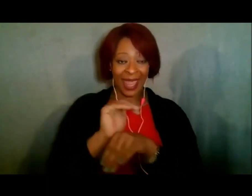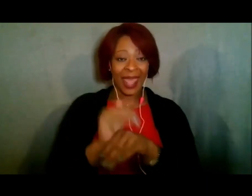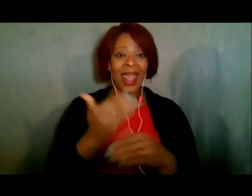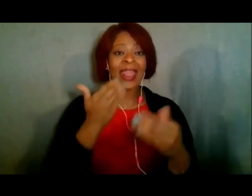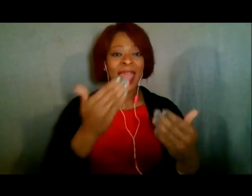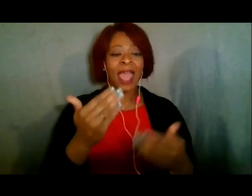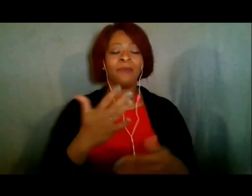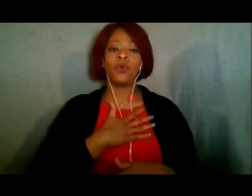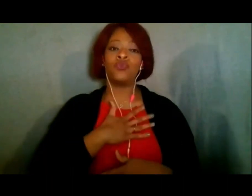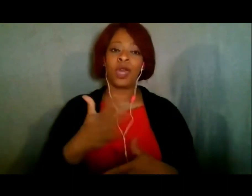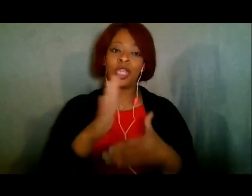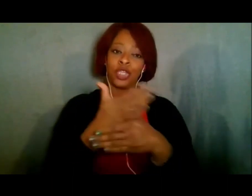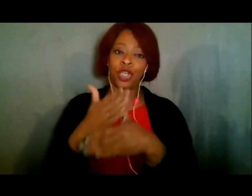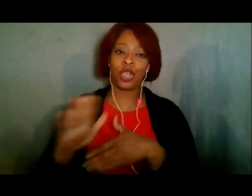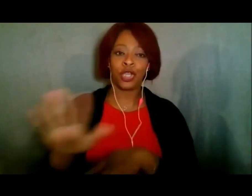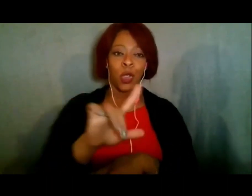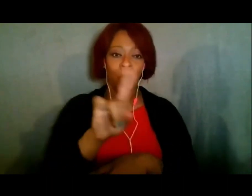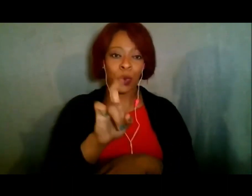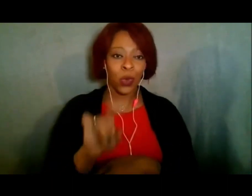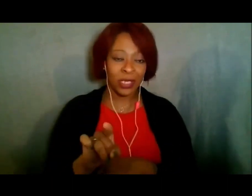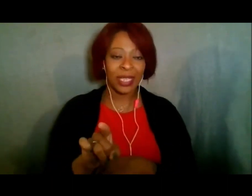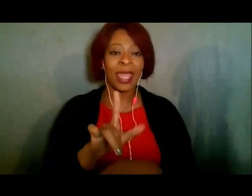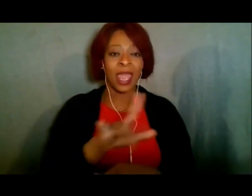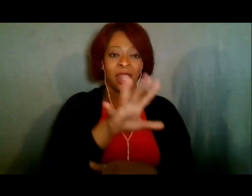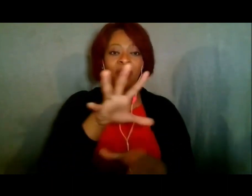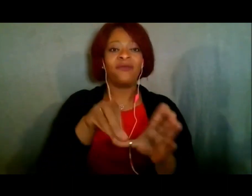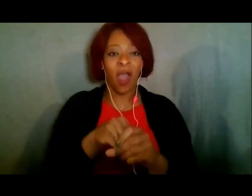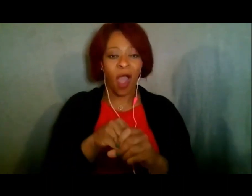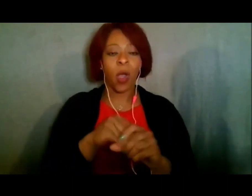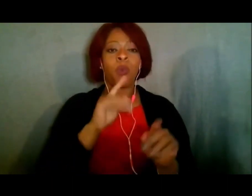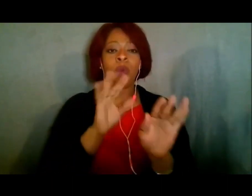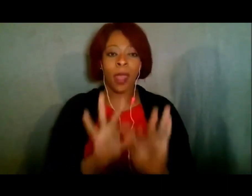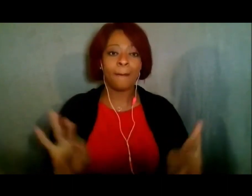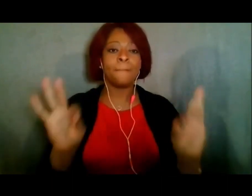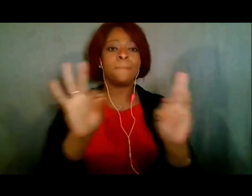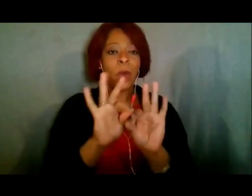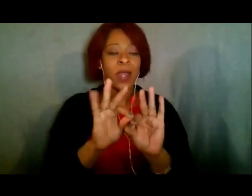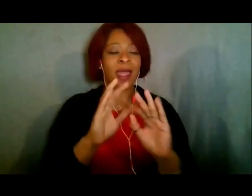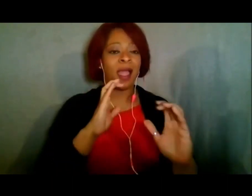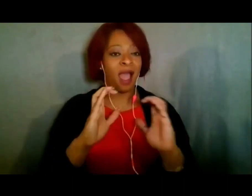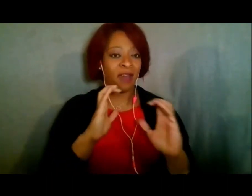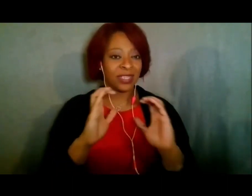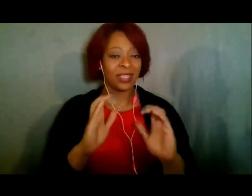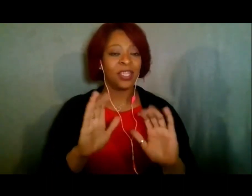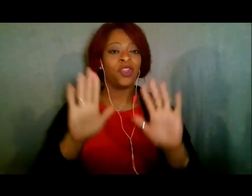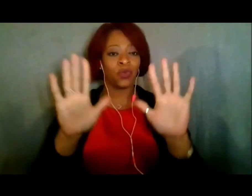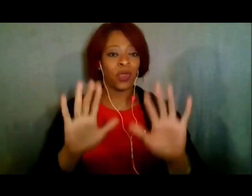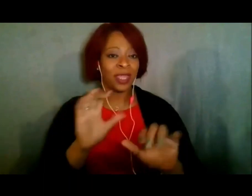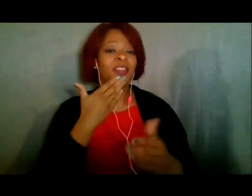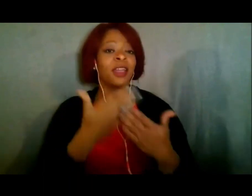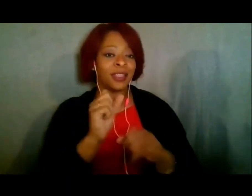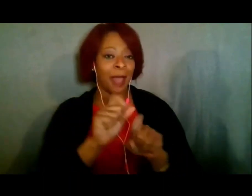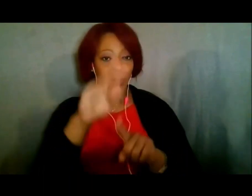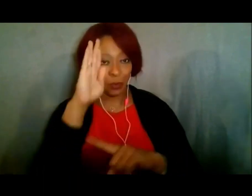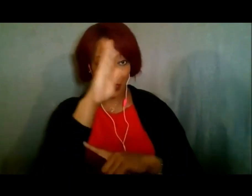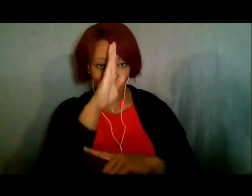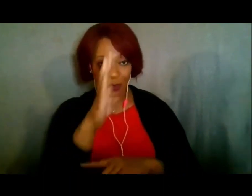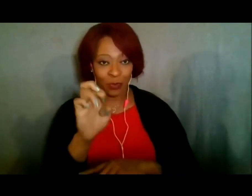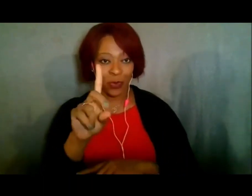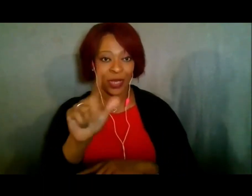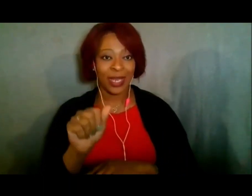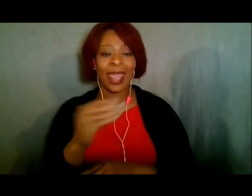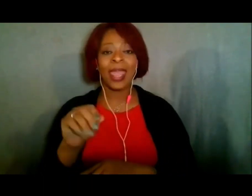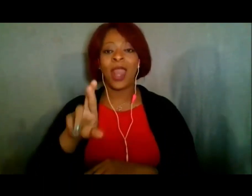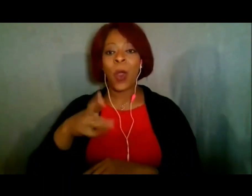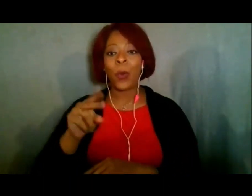for being willing to share questions and engage in this important conversation. Good job to Brenda and to Rhonda,